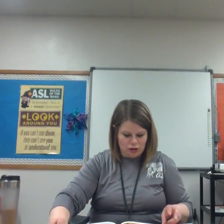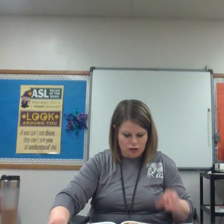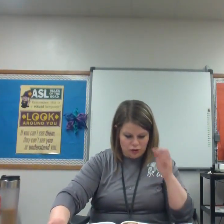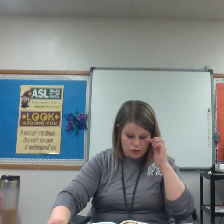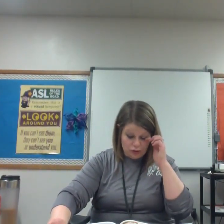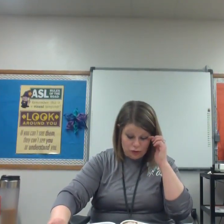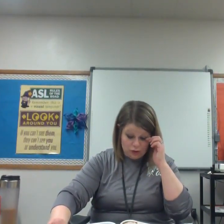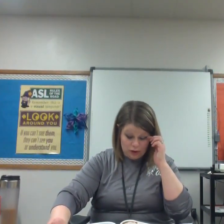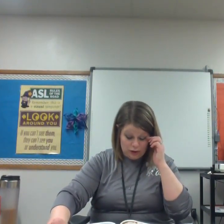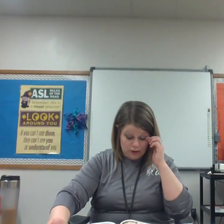Page